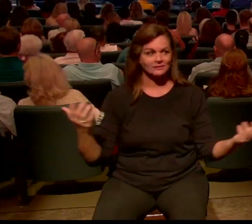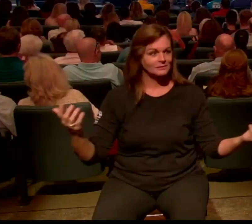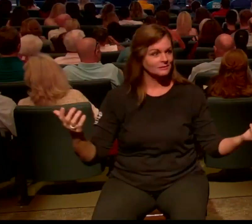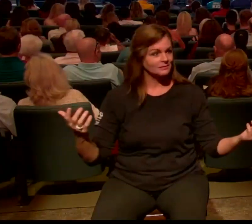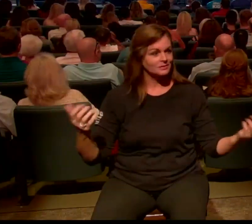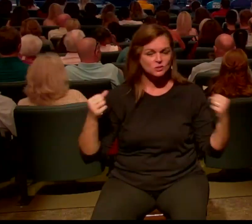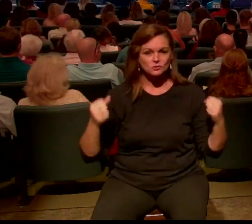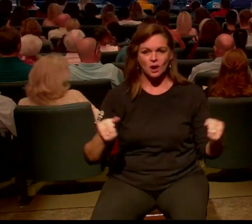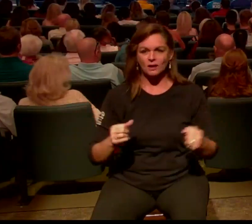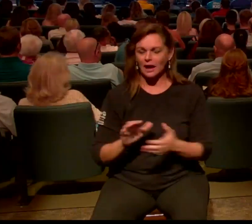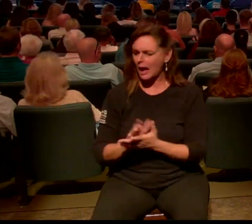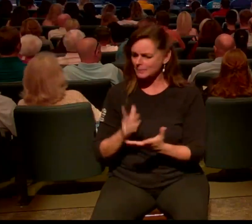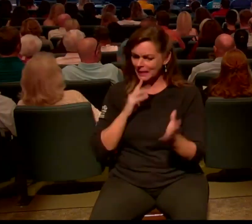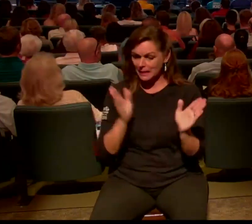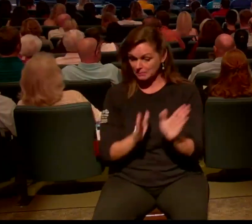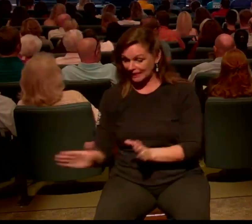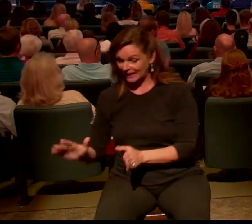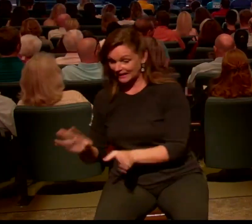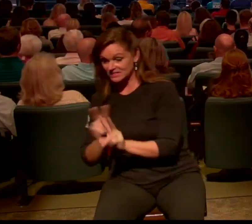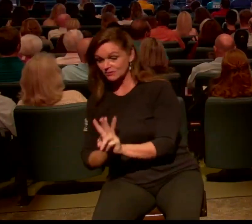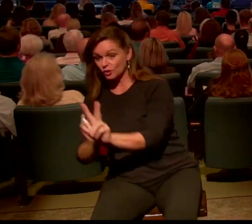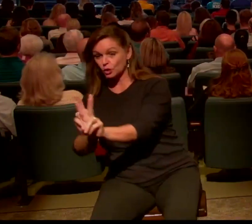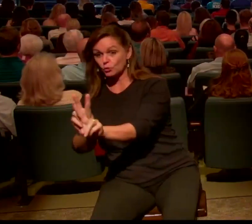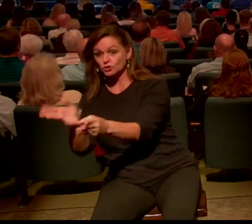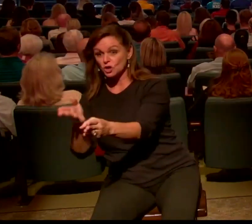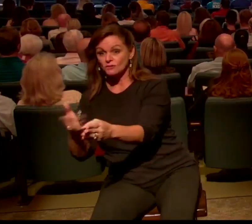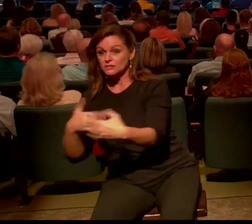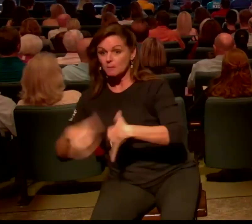I keep planning the service, and he just...